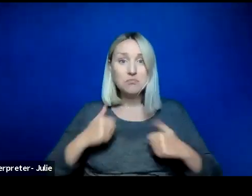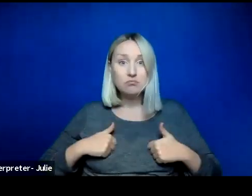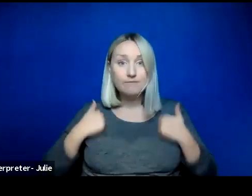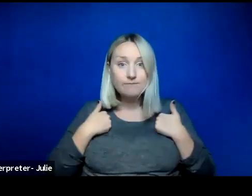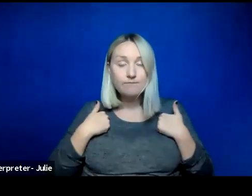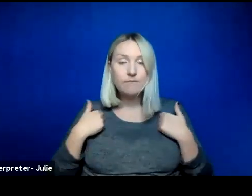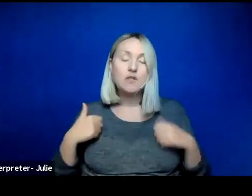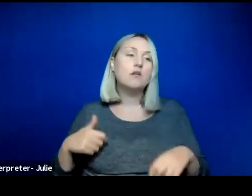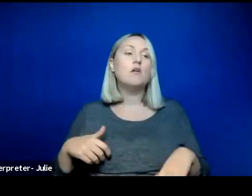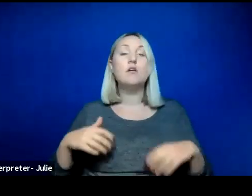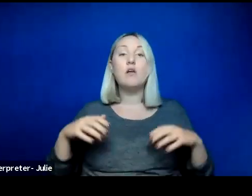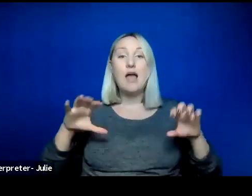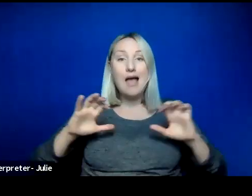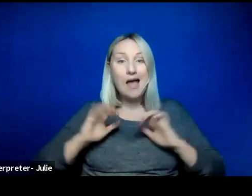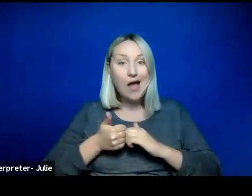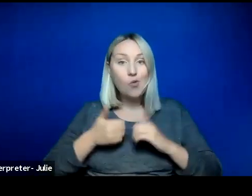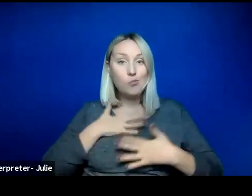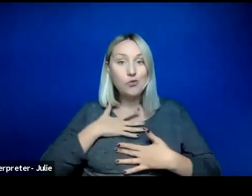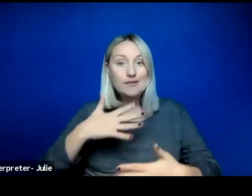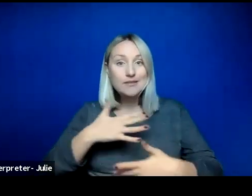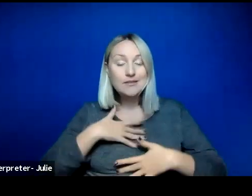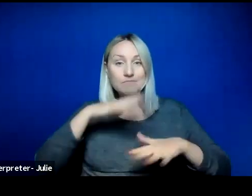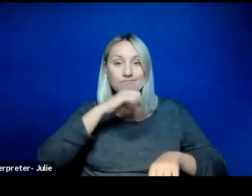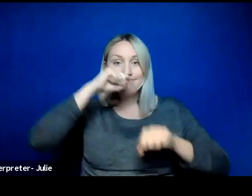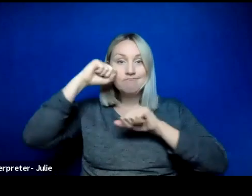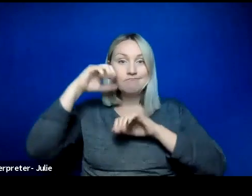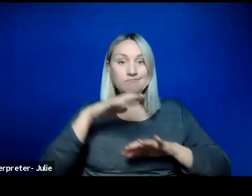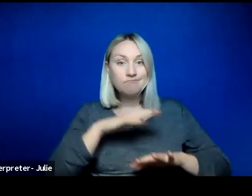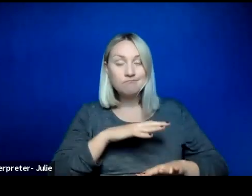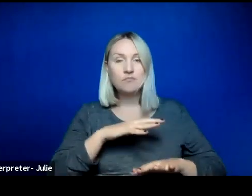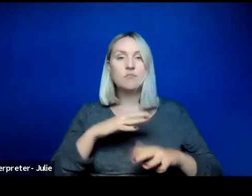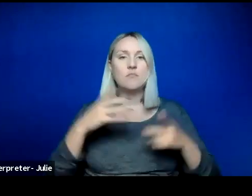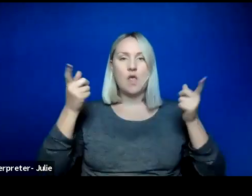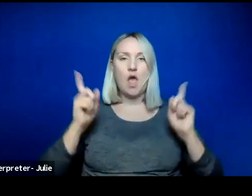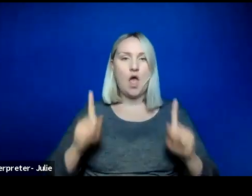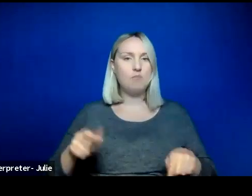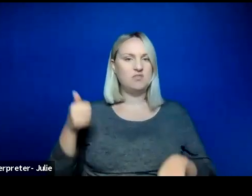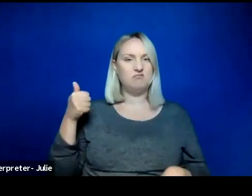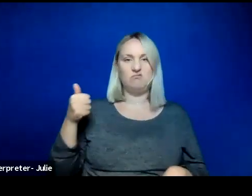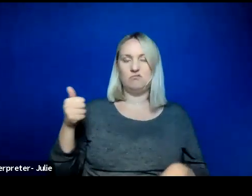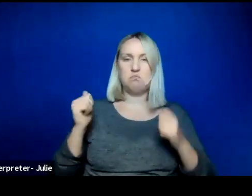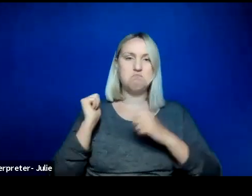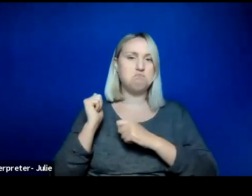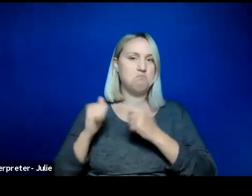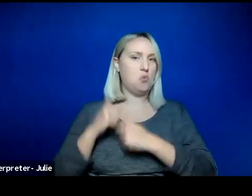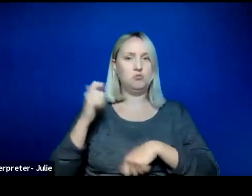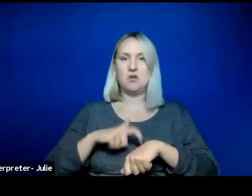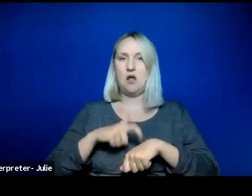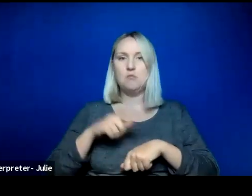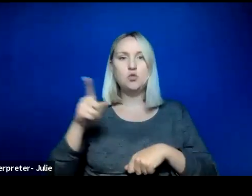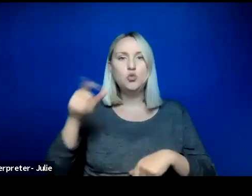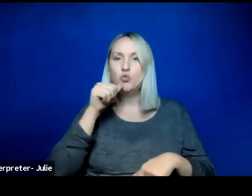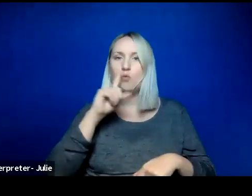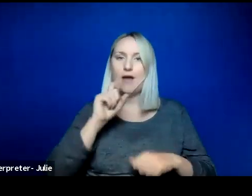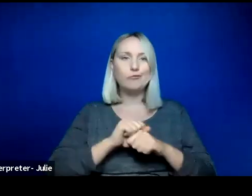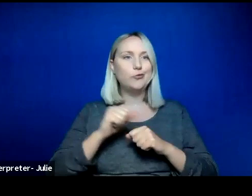that just through the actions of breathing, which happen all on their own in most instances without our